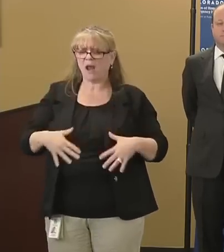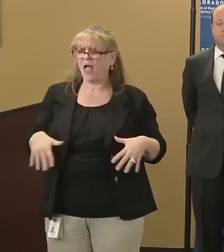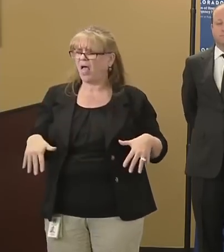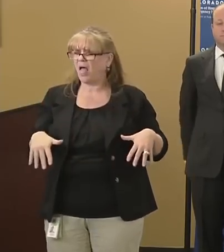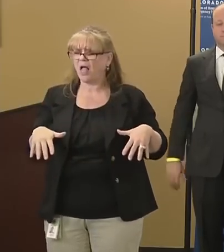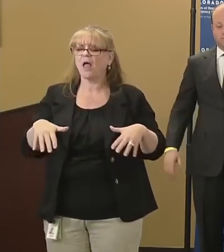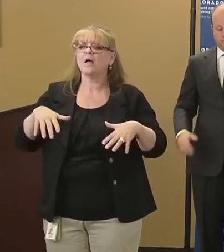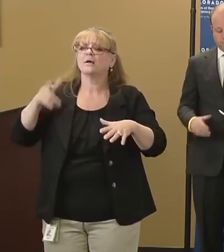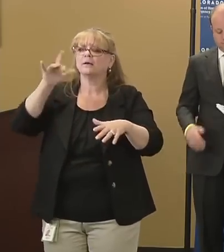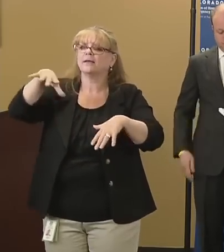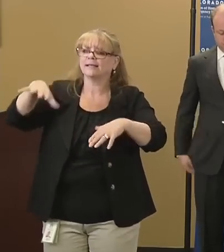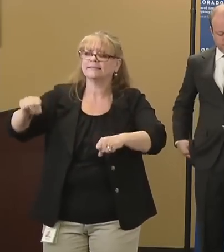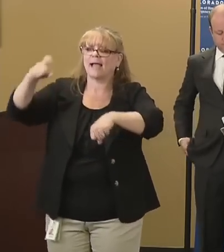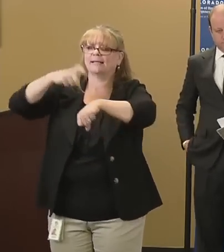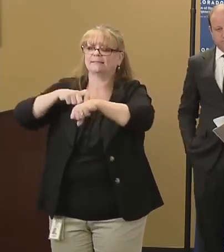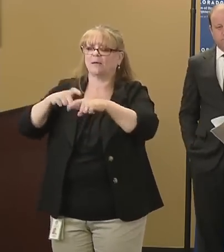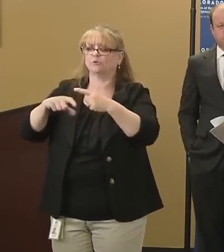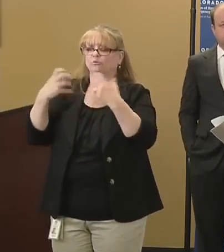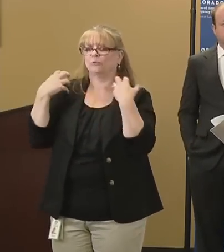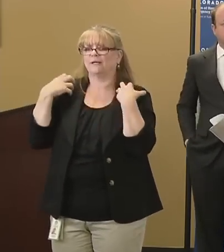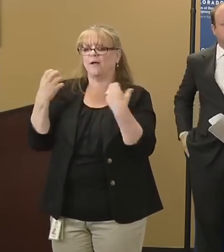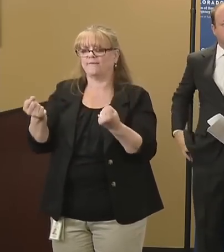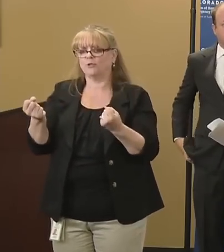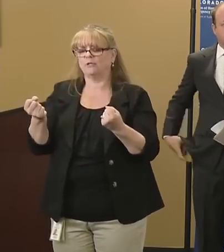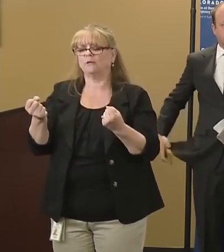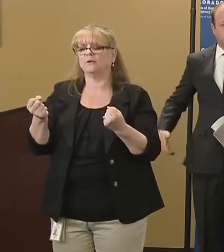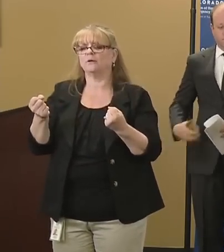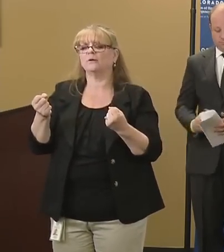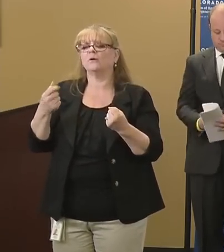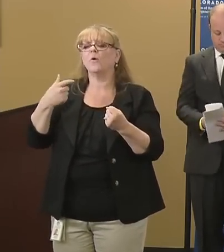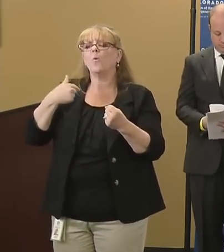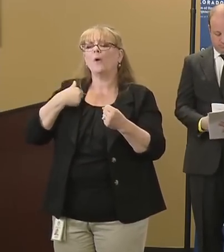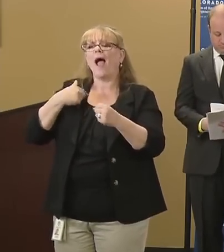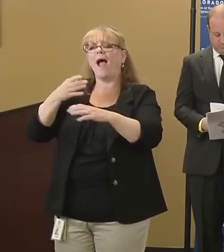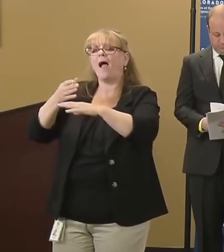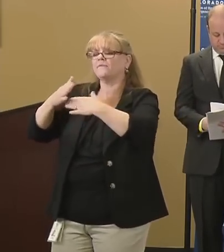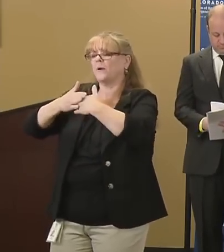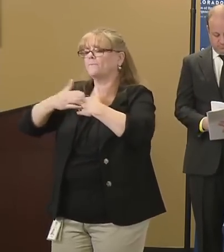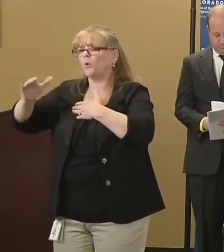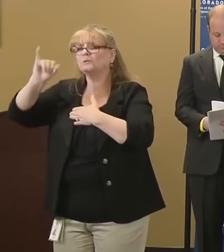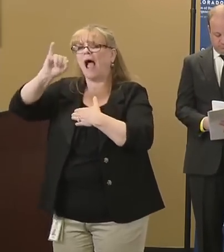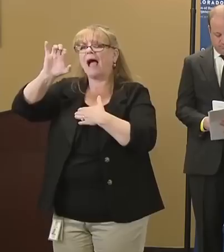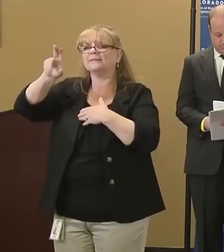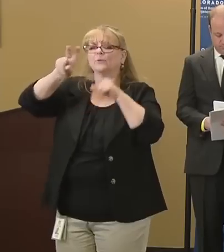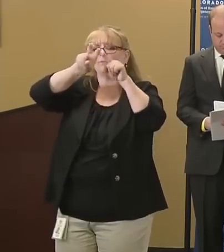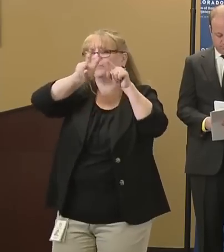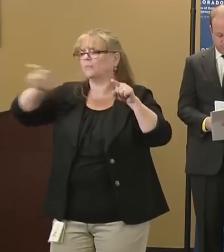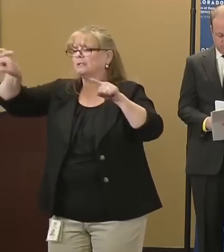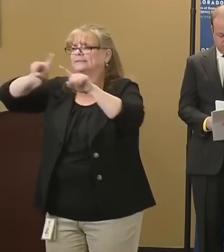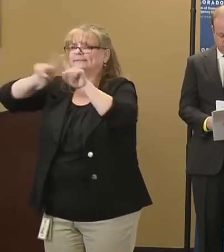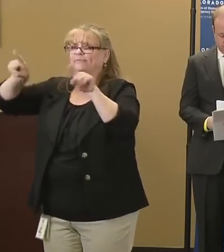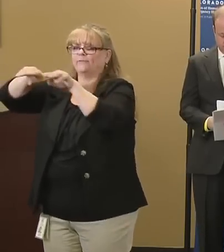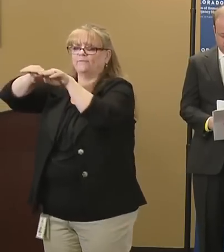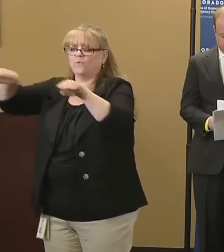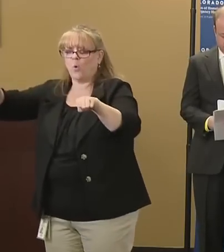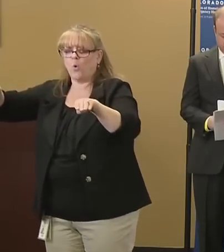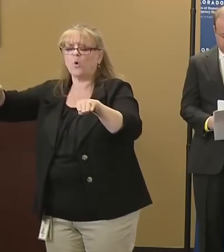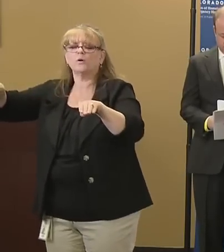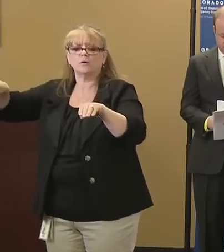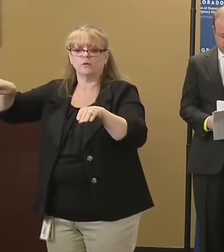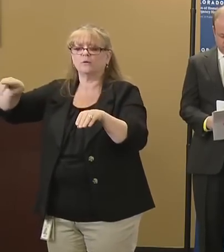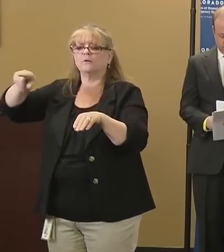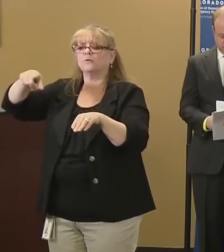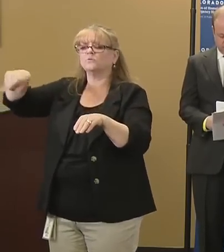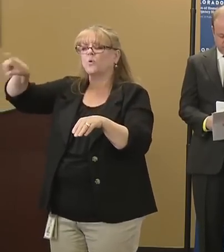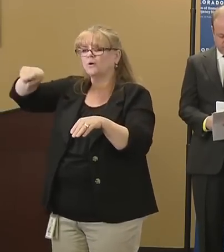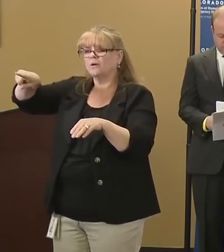called post-ICU clinics to care for these patients. They also sometimes will have some psychological problems, which